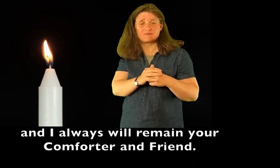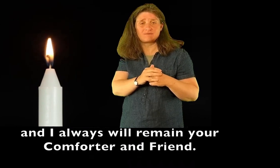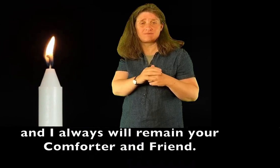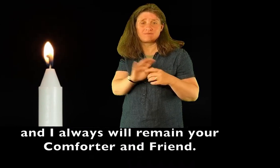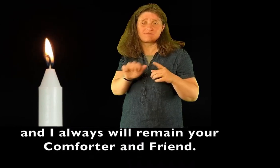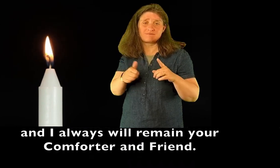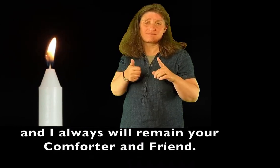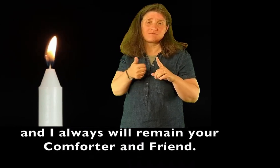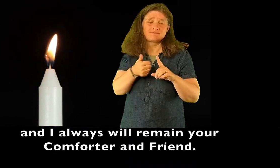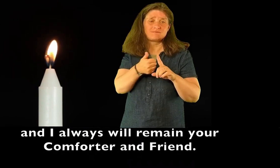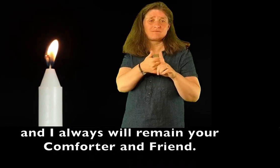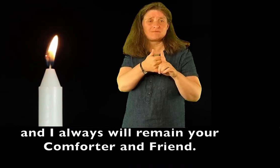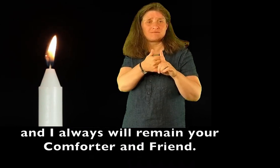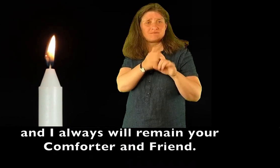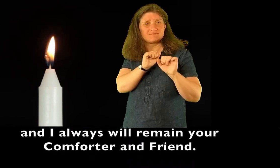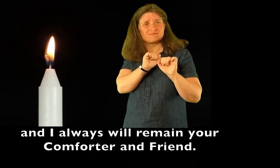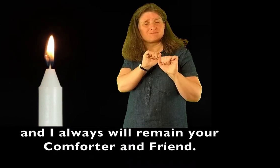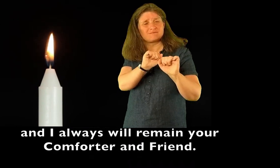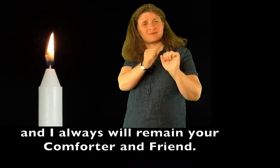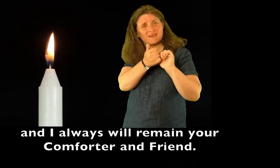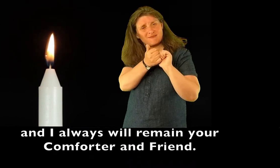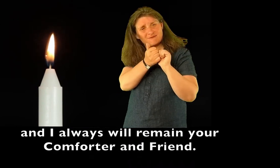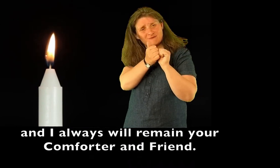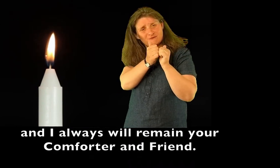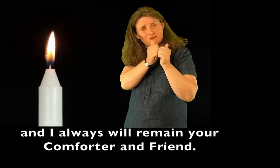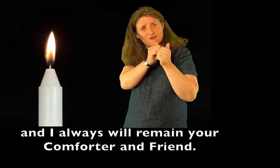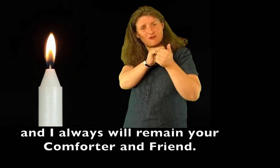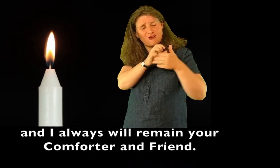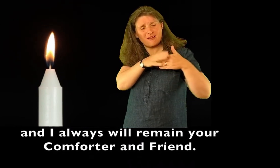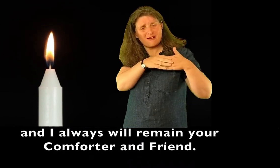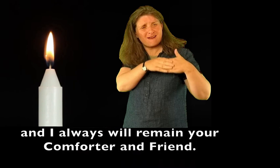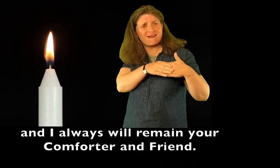and end.